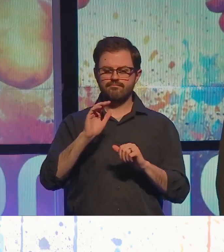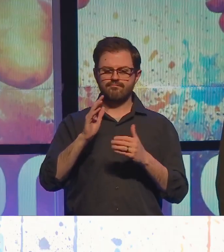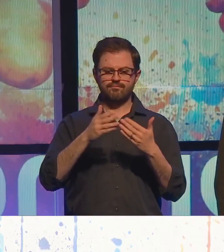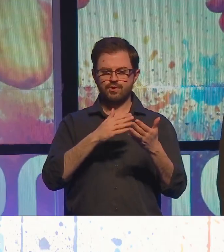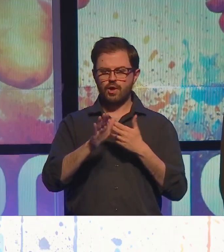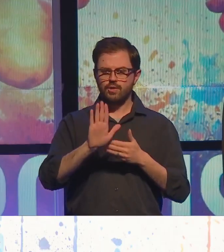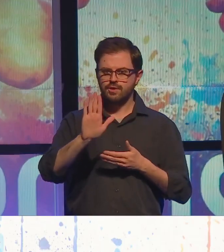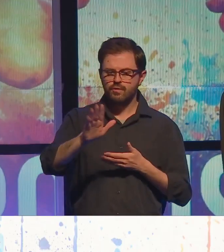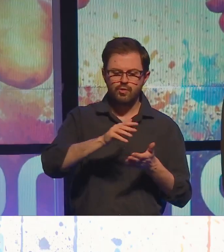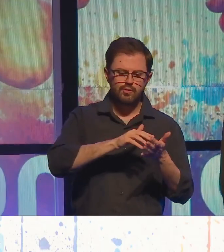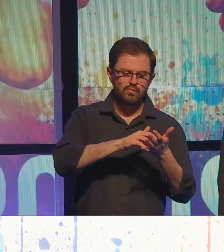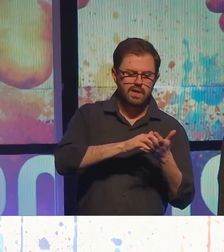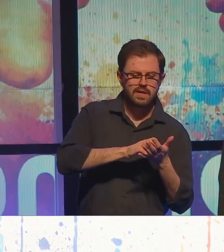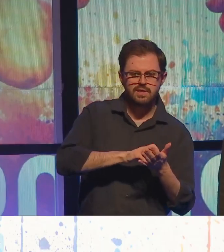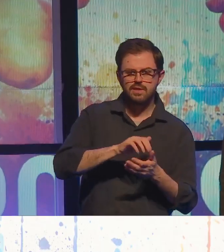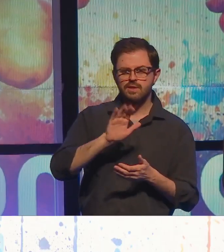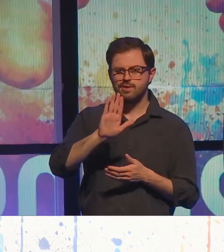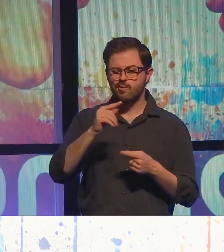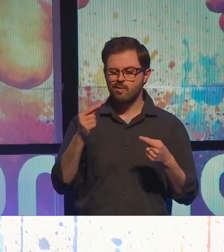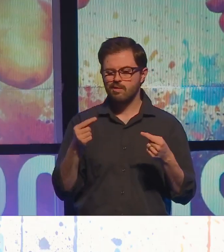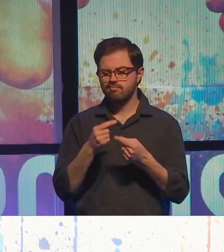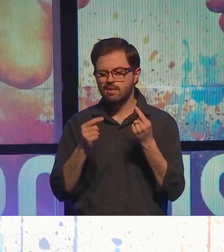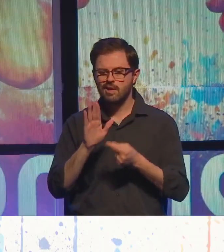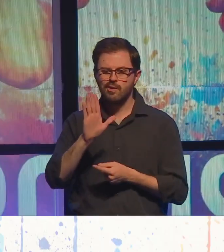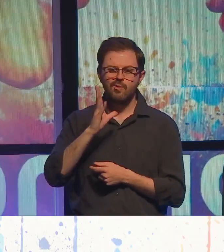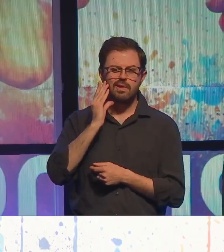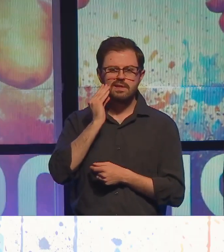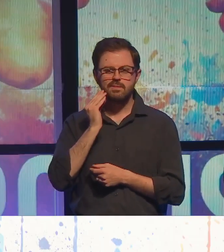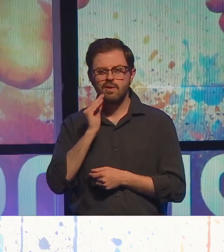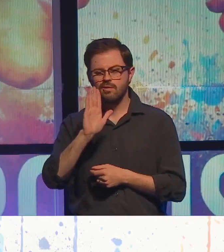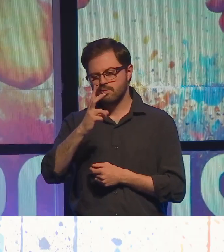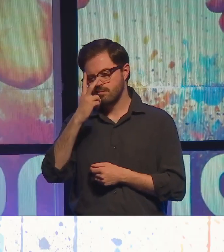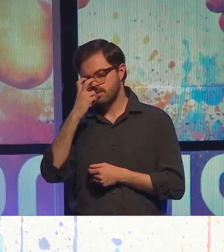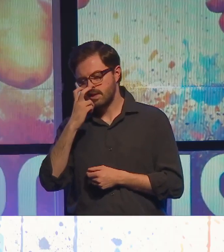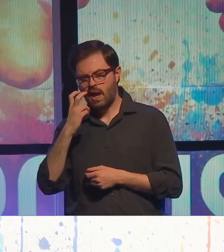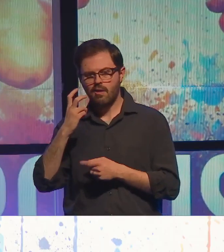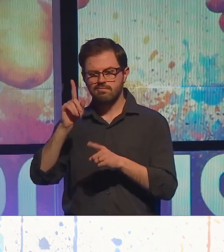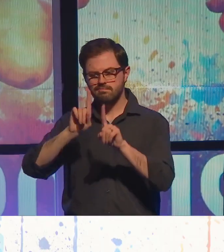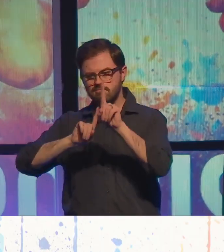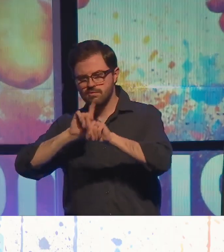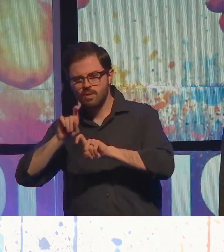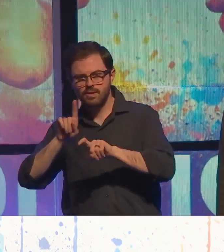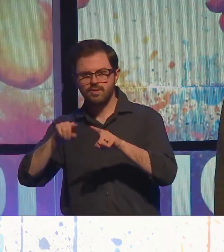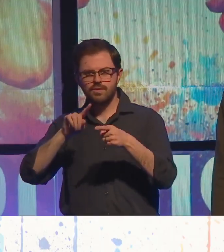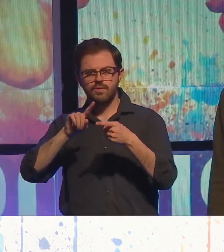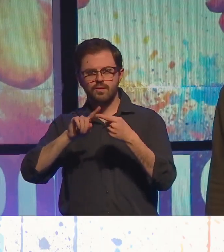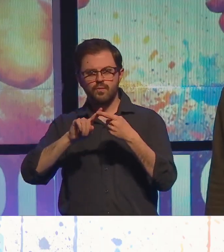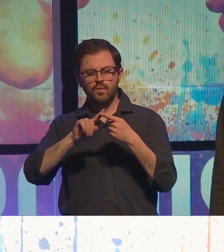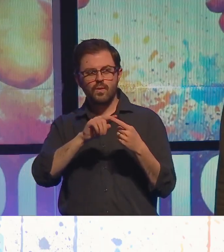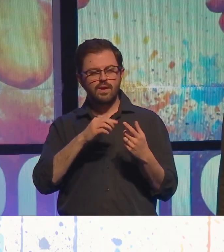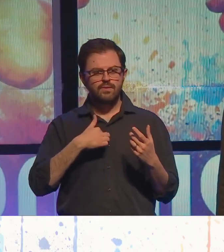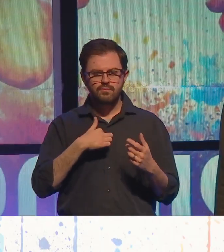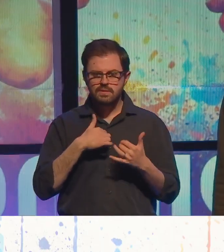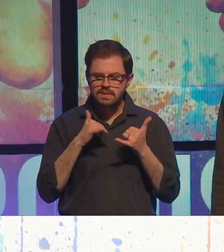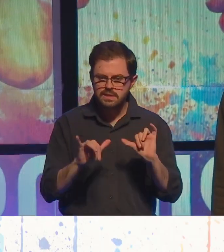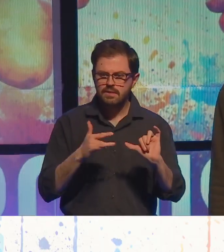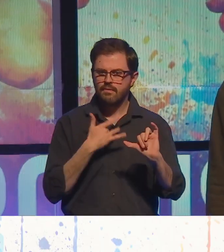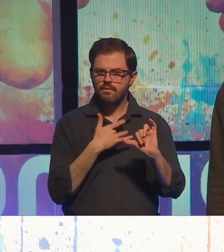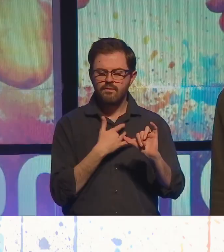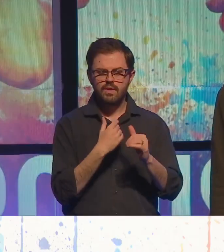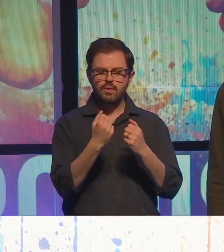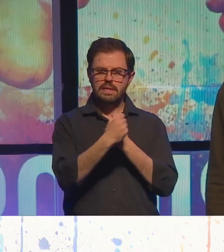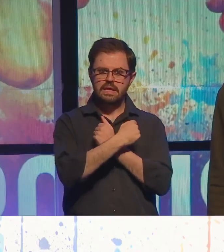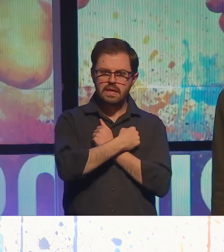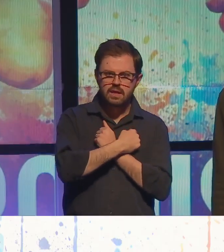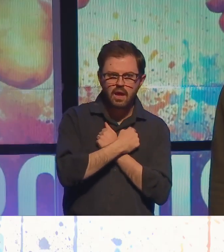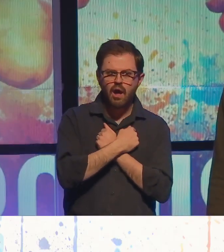your pains, in all of your doubts, in all of your questions. And when you encounter a love that stands in the face of your doubt and